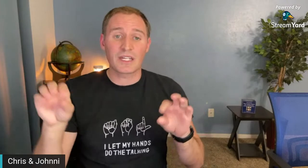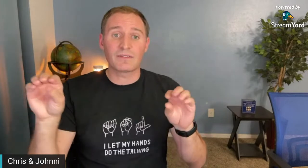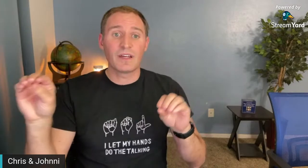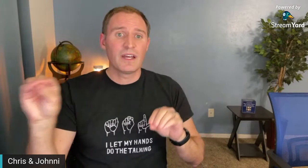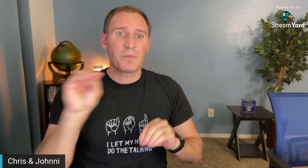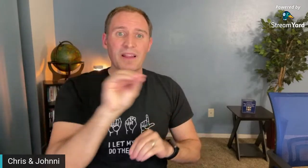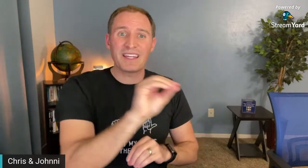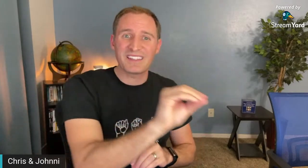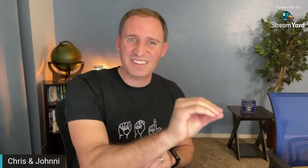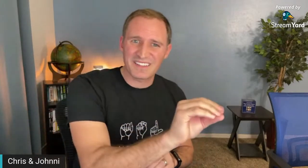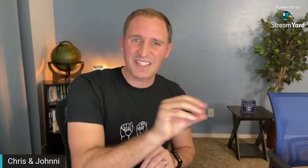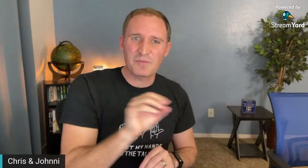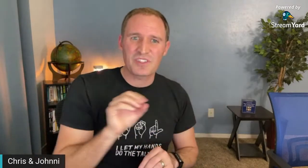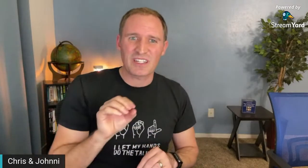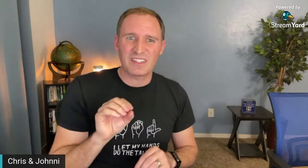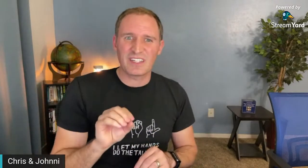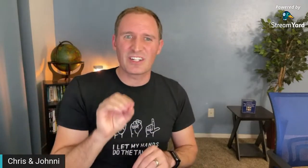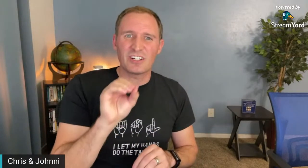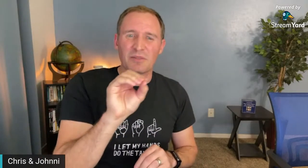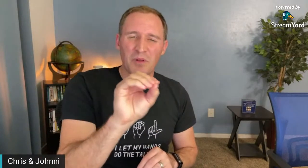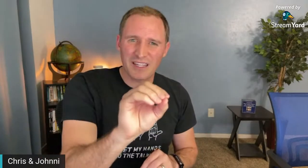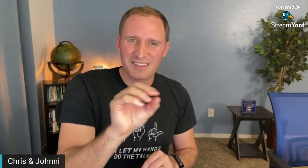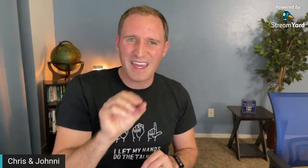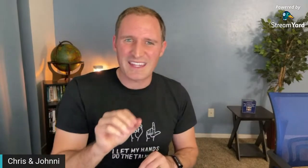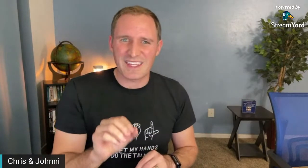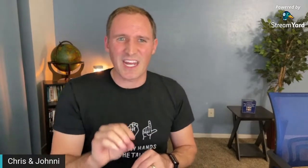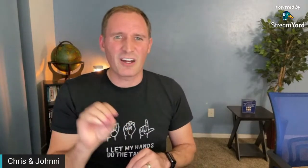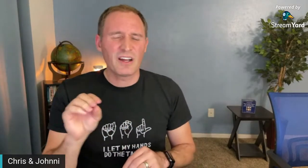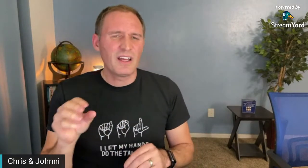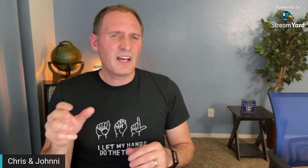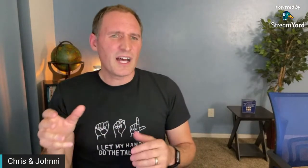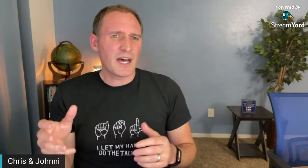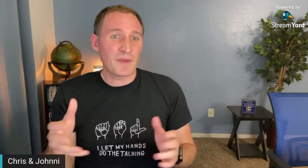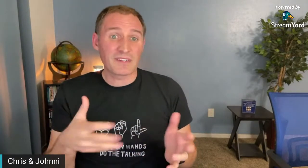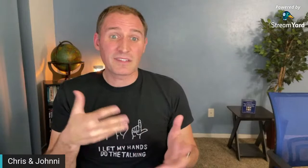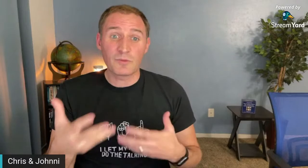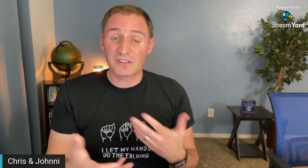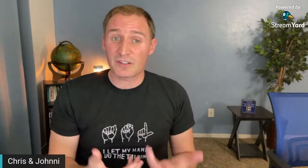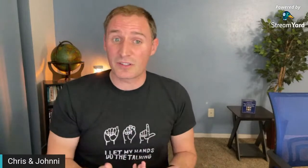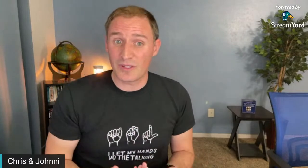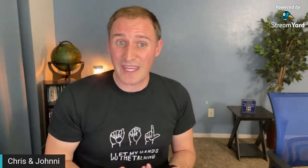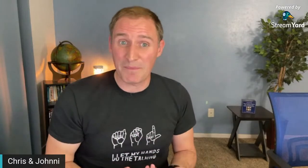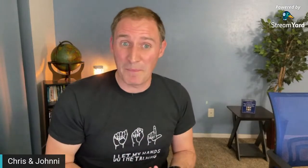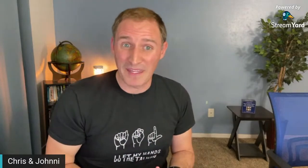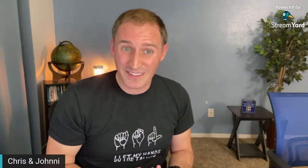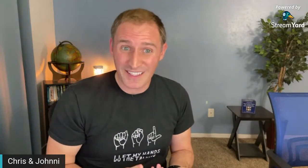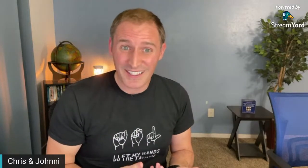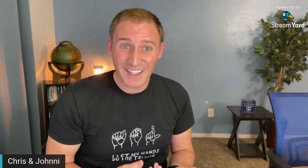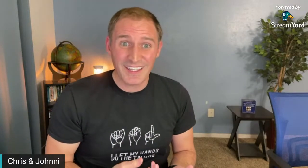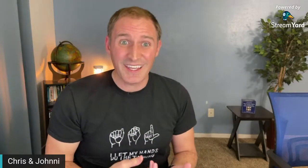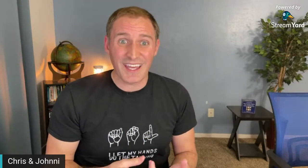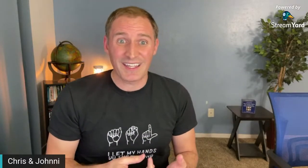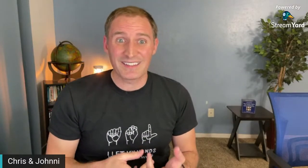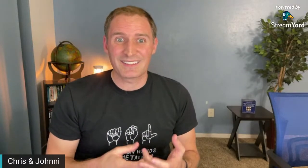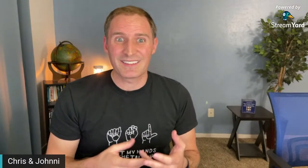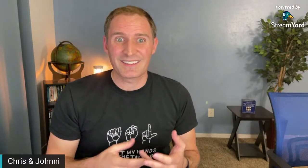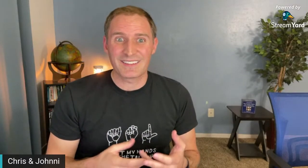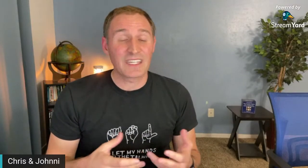of place the subject here and place that there. And so we start doing that mentally, and it can be